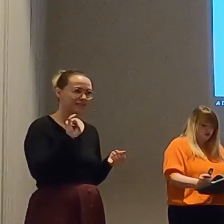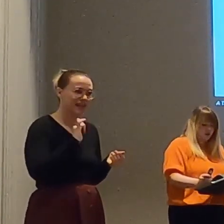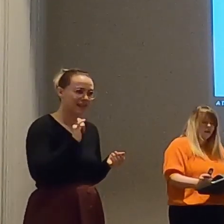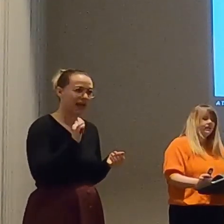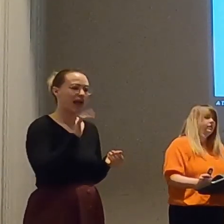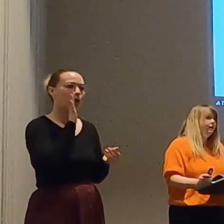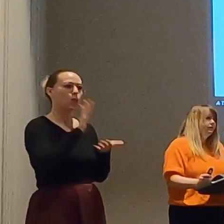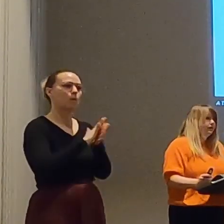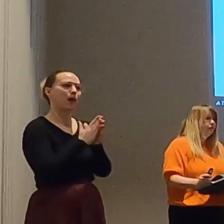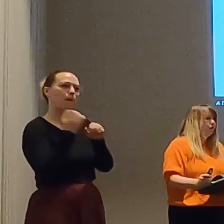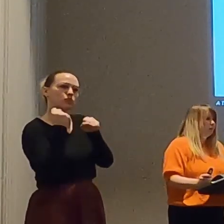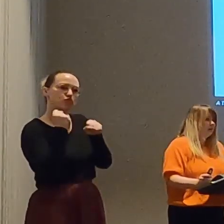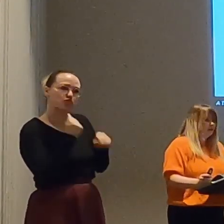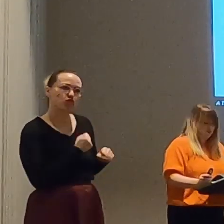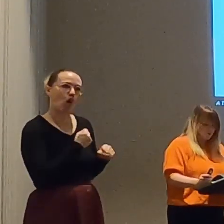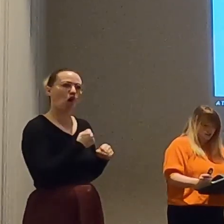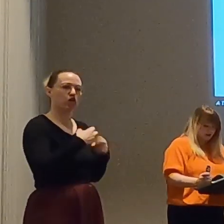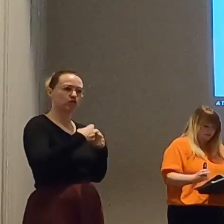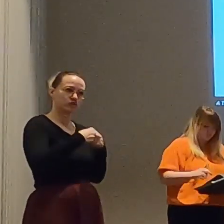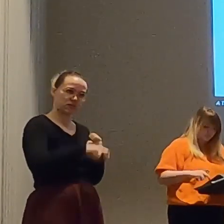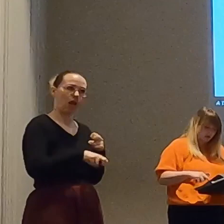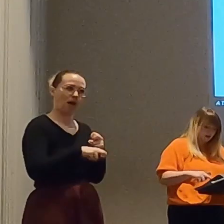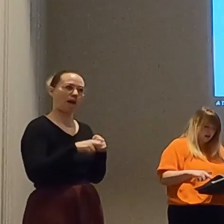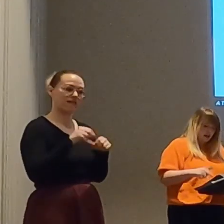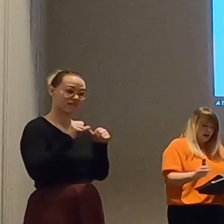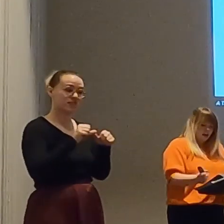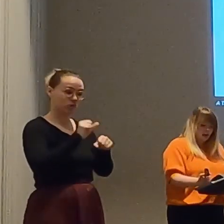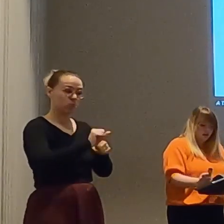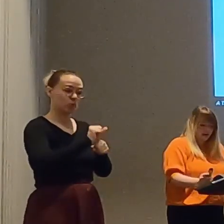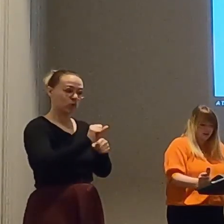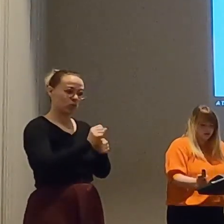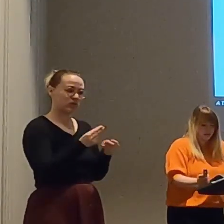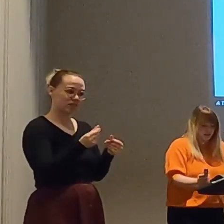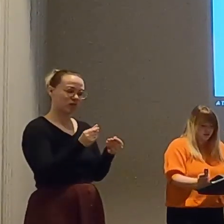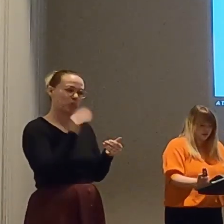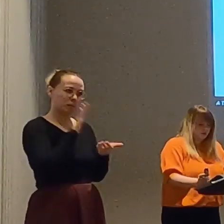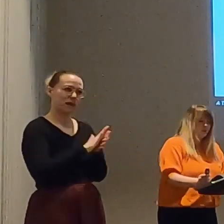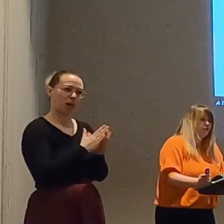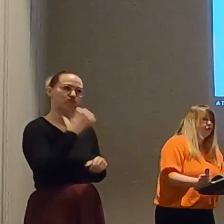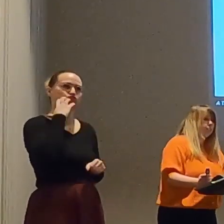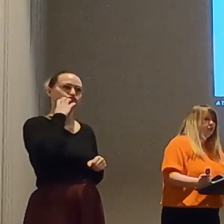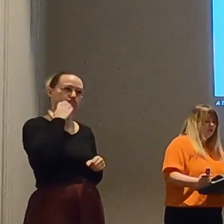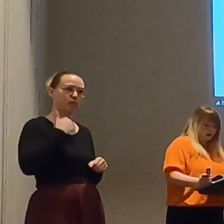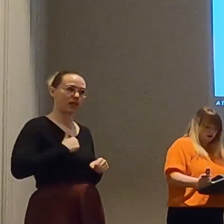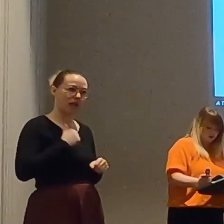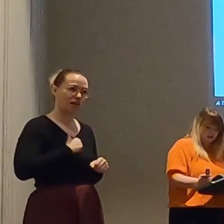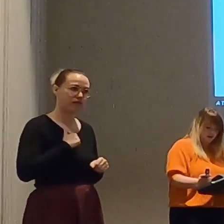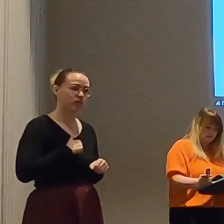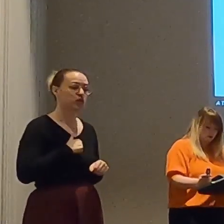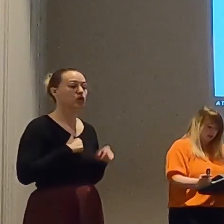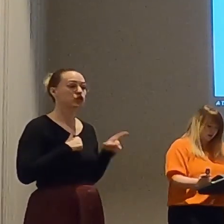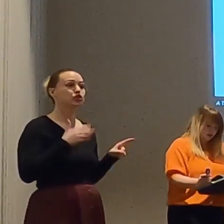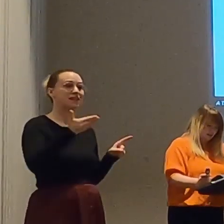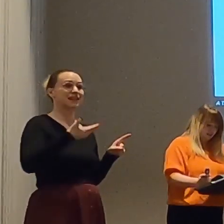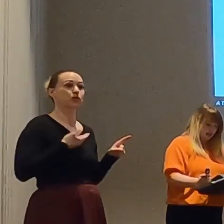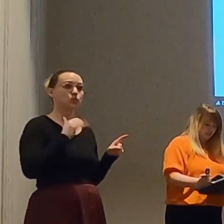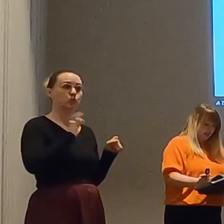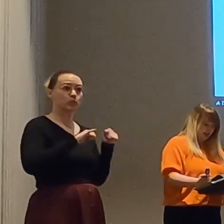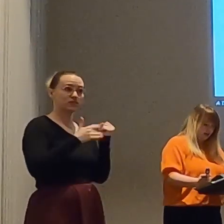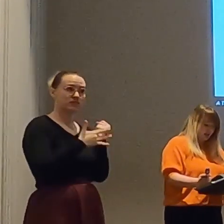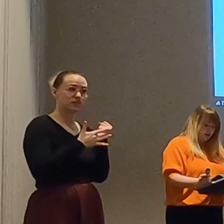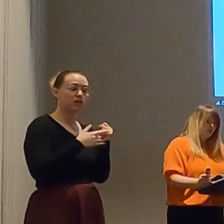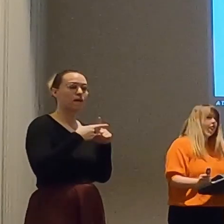getting stronger and tougher the longer that it is worked on. Carol Harris was introduced to junchi by Korean-American artist